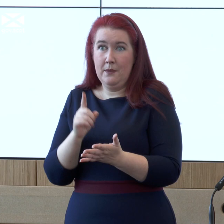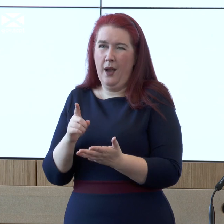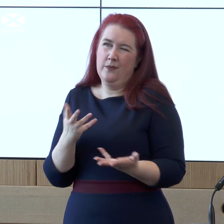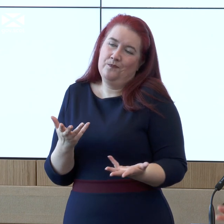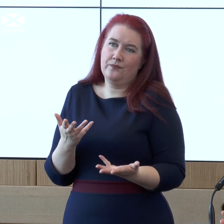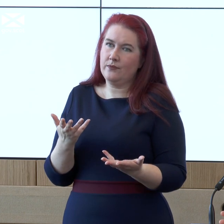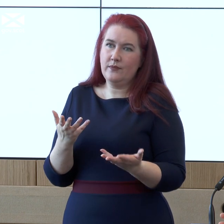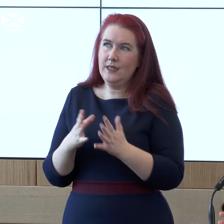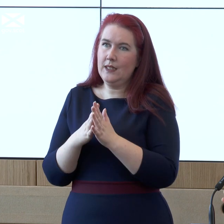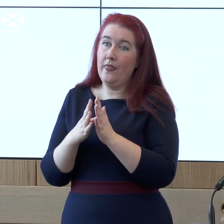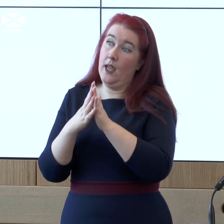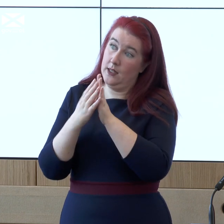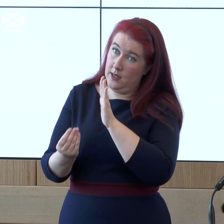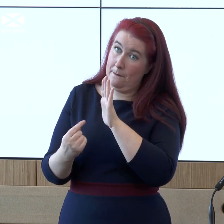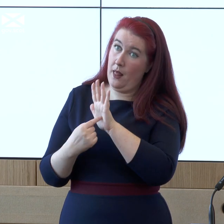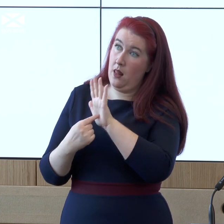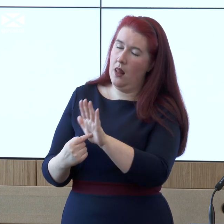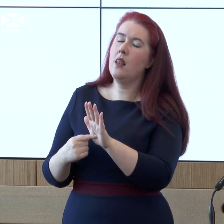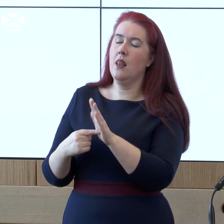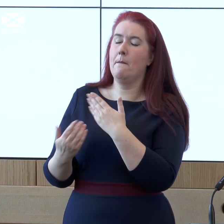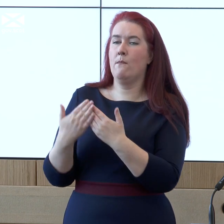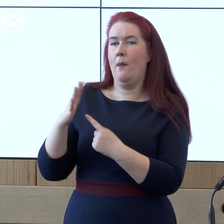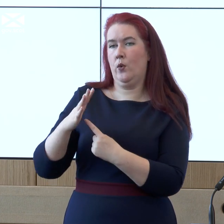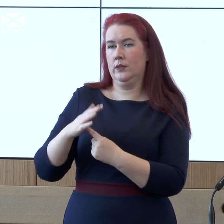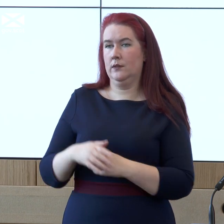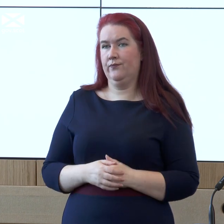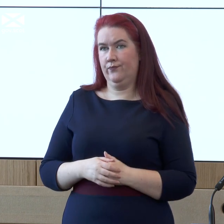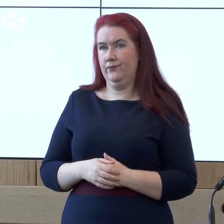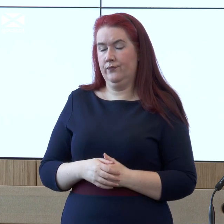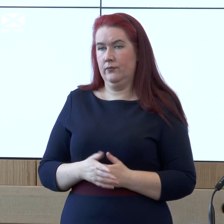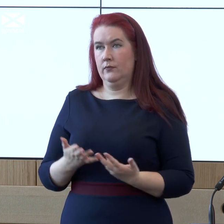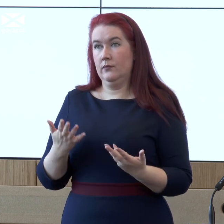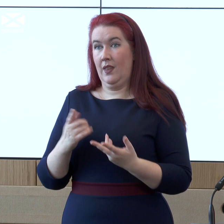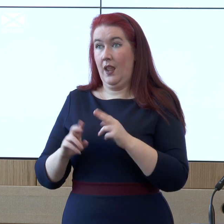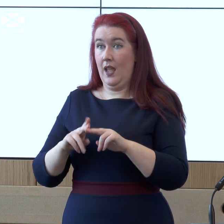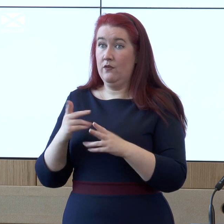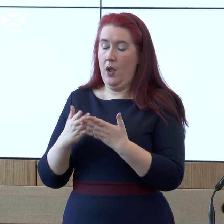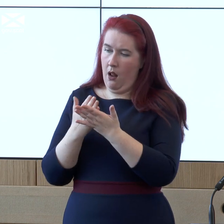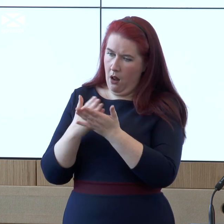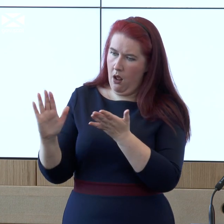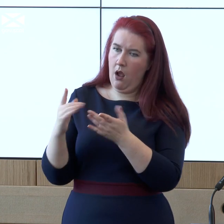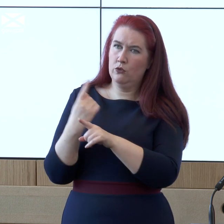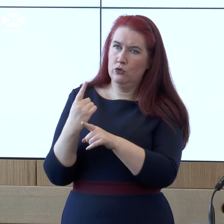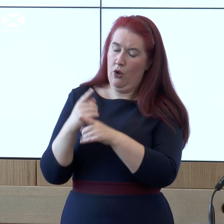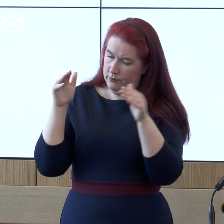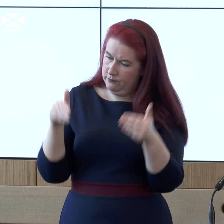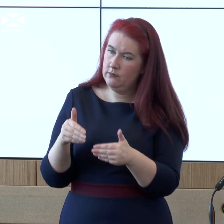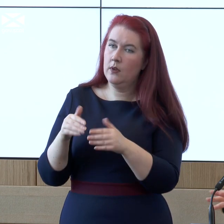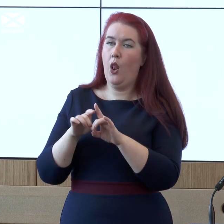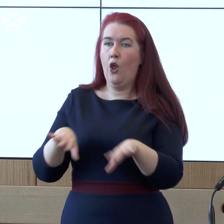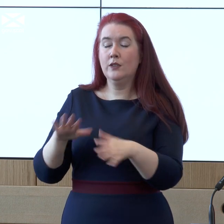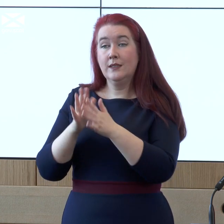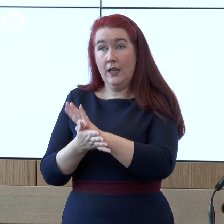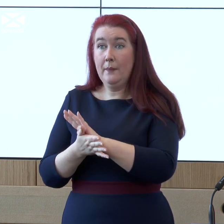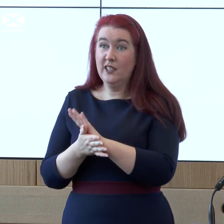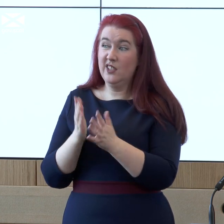the example it sets is even more important. Explicitly talking about loss and damage and making a commitment to